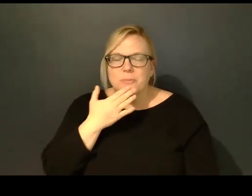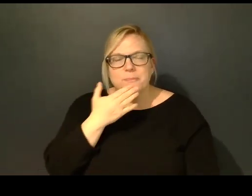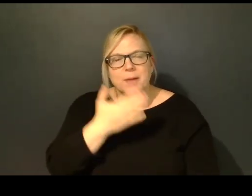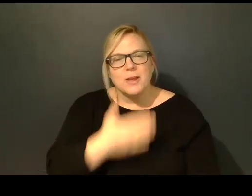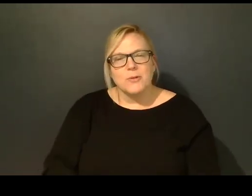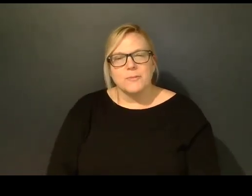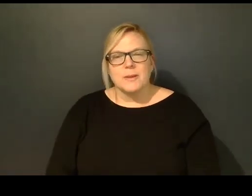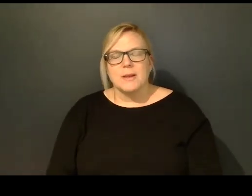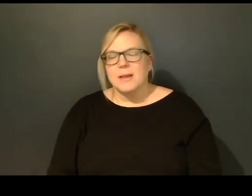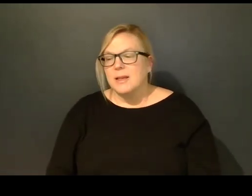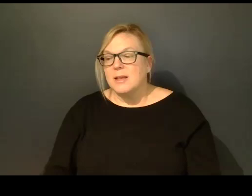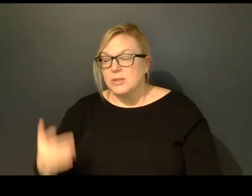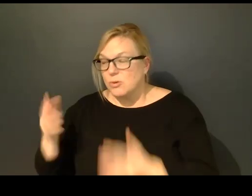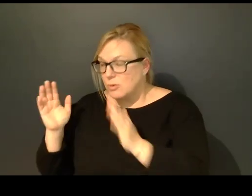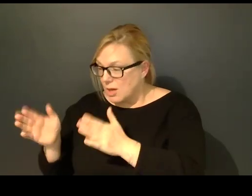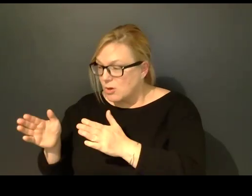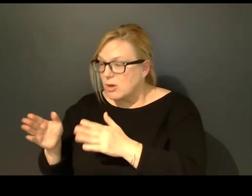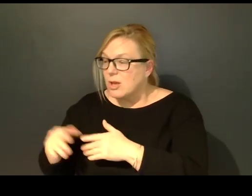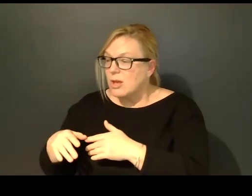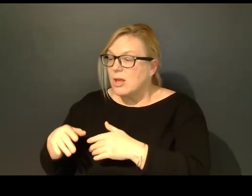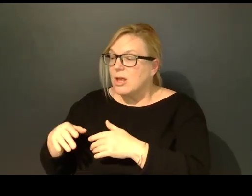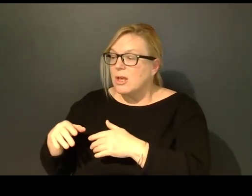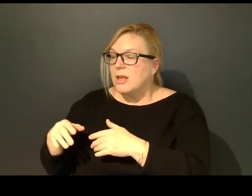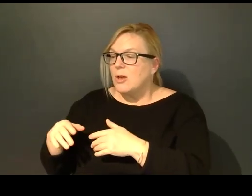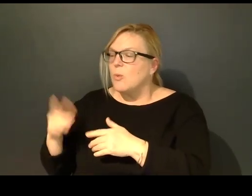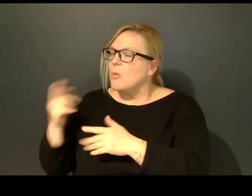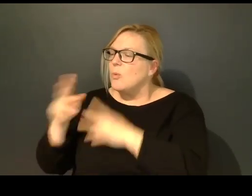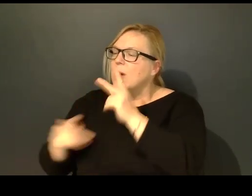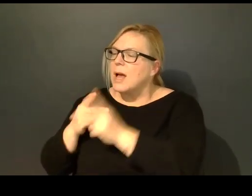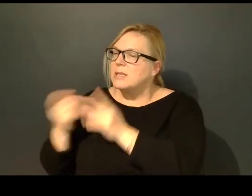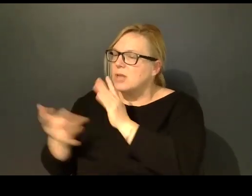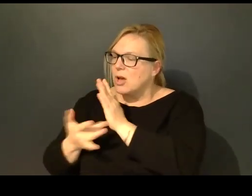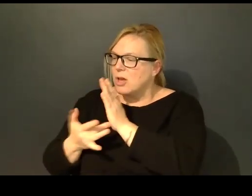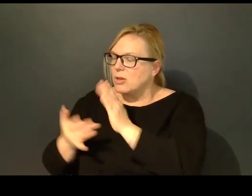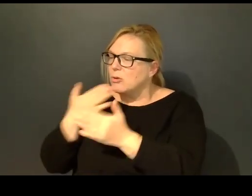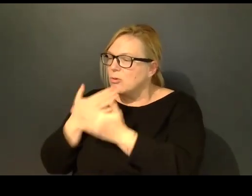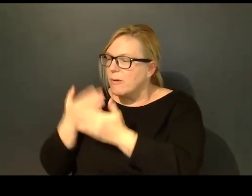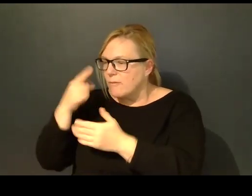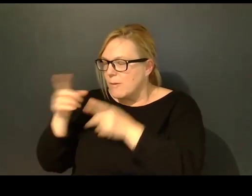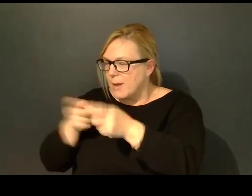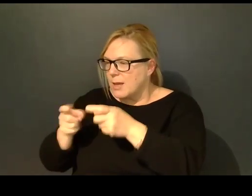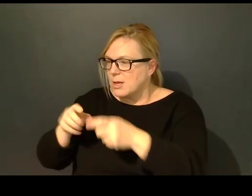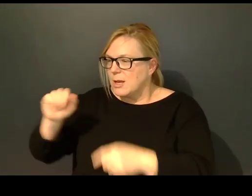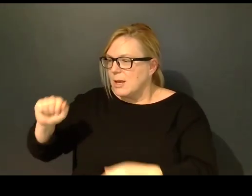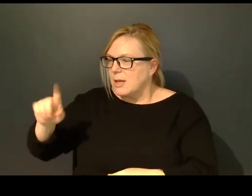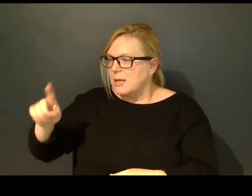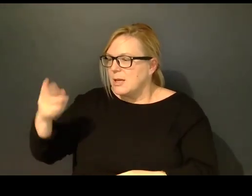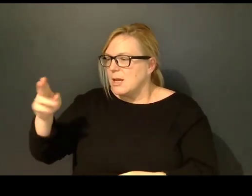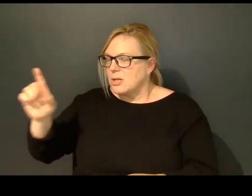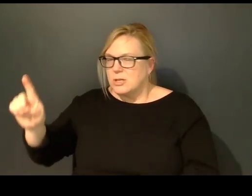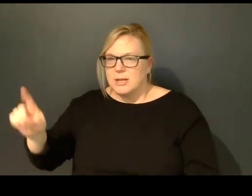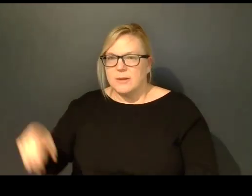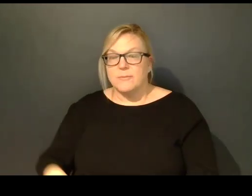of technologies are they using that's really kind of making a positive difference in their managing of their ADHD? Well, interestingly enough,